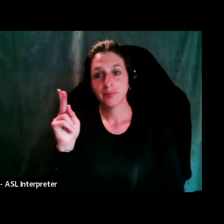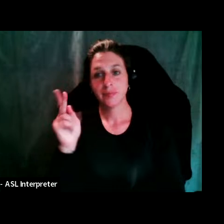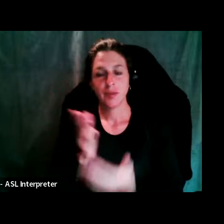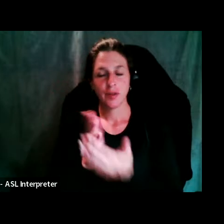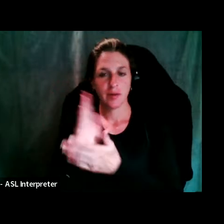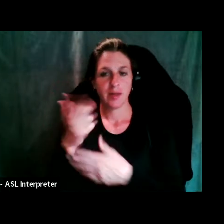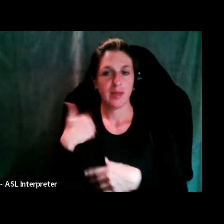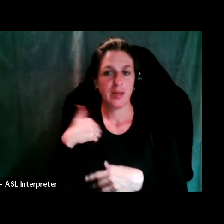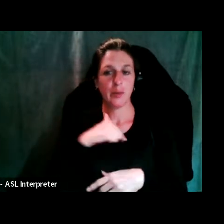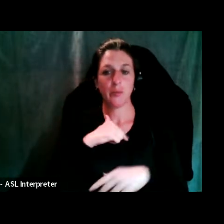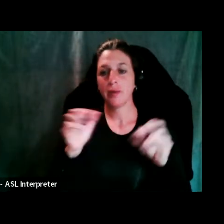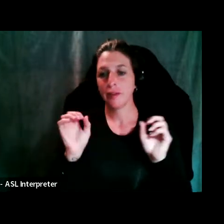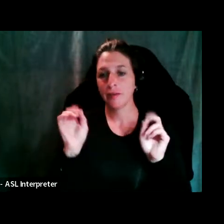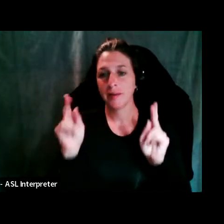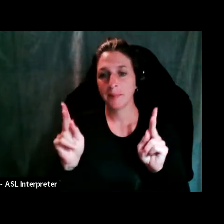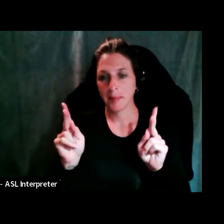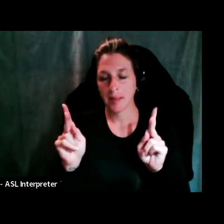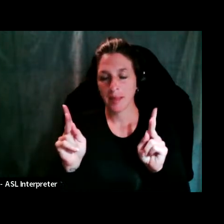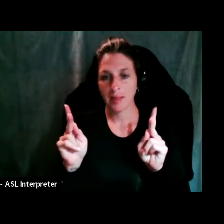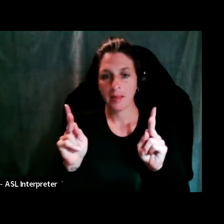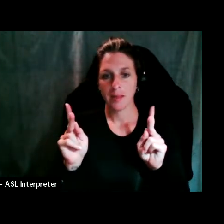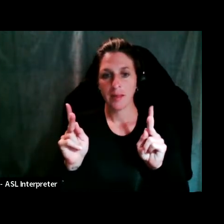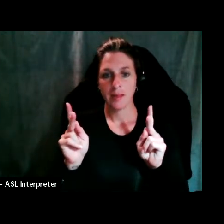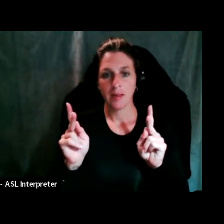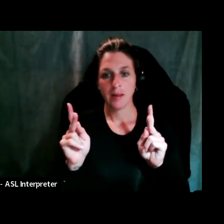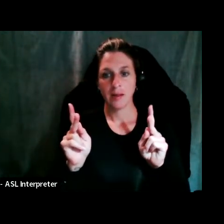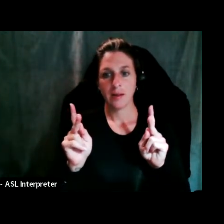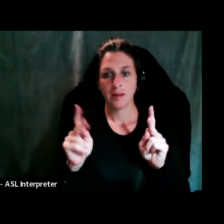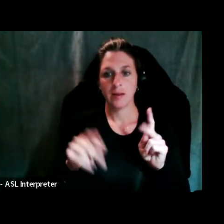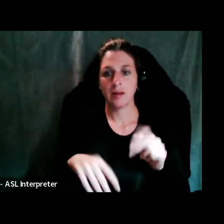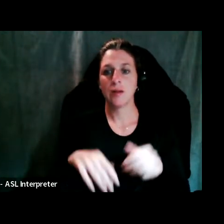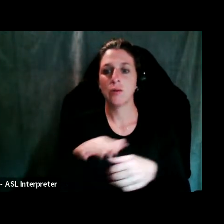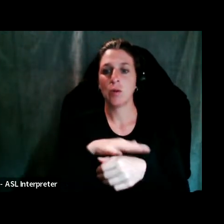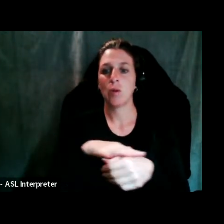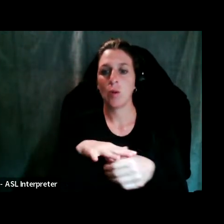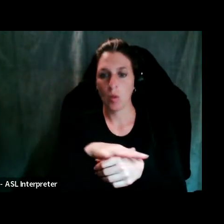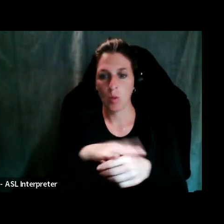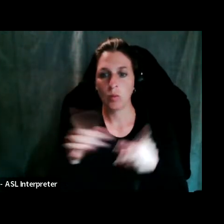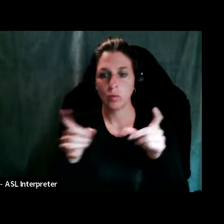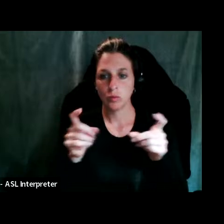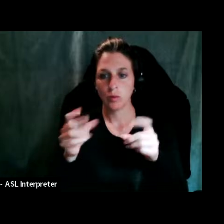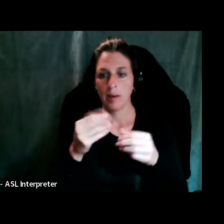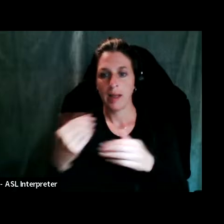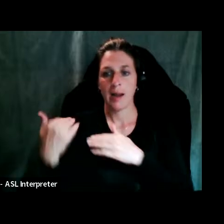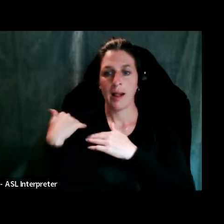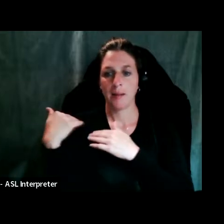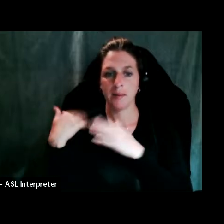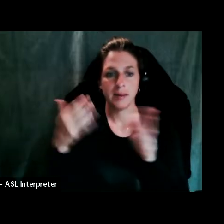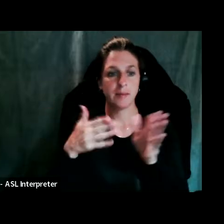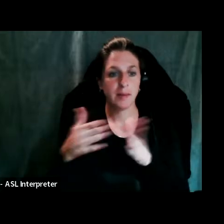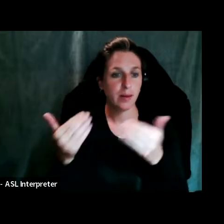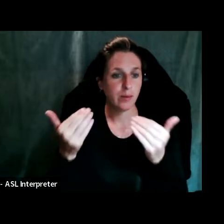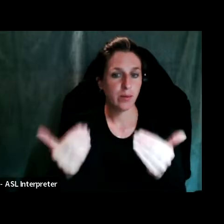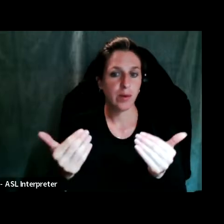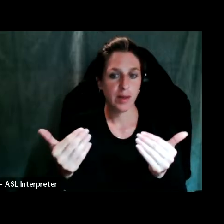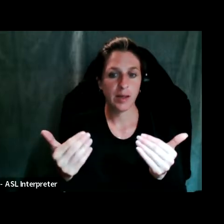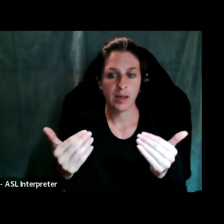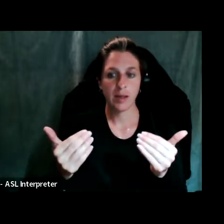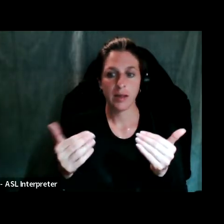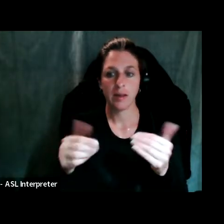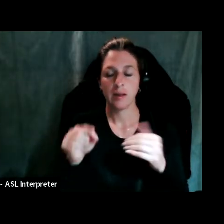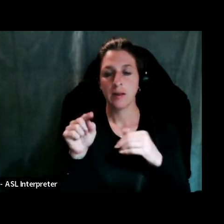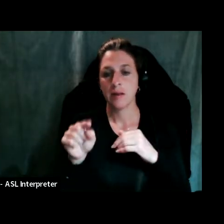back. So going on to the local control and accountability plan. Go ahead. Yeah, this is